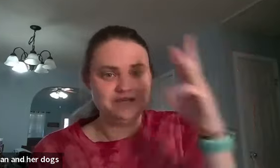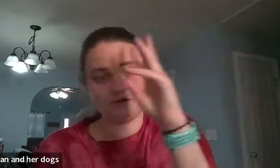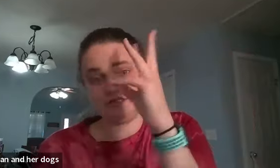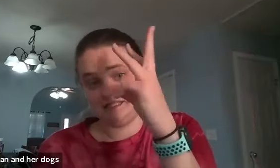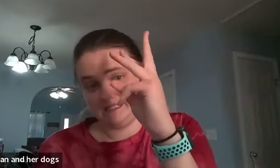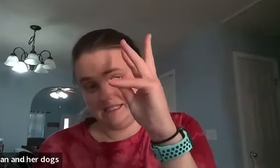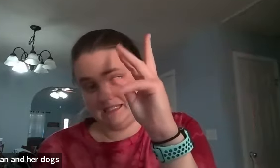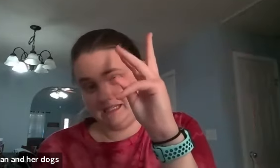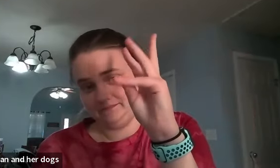or 16.